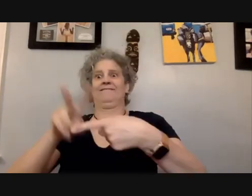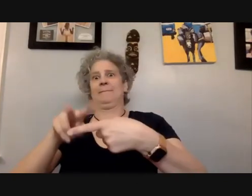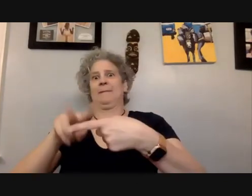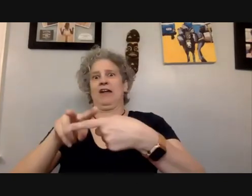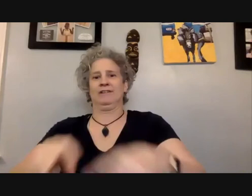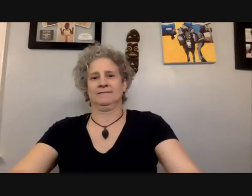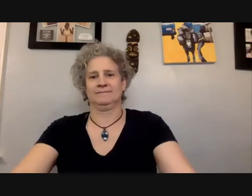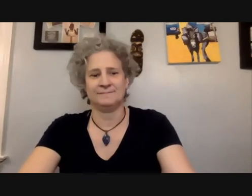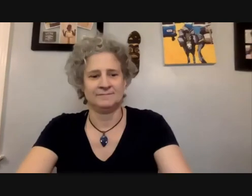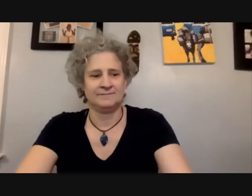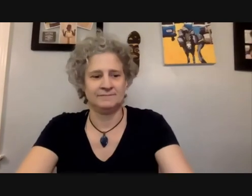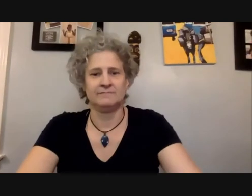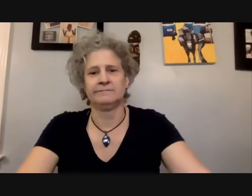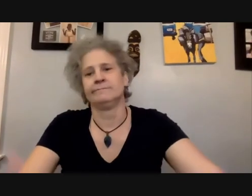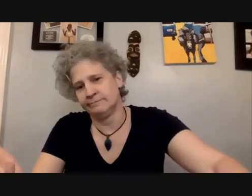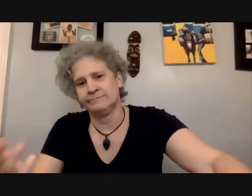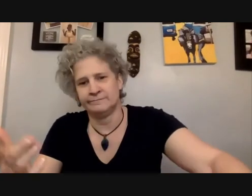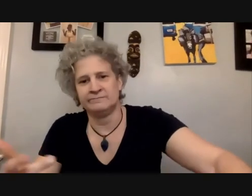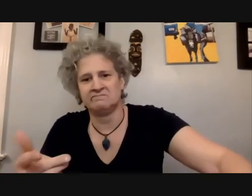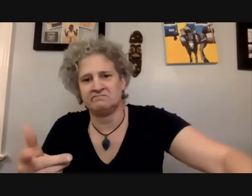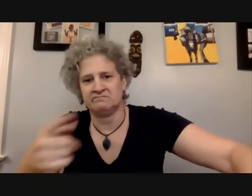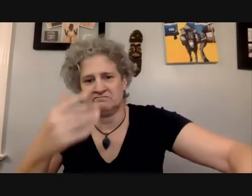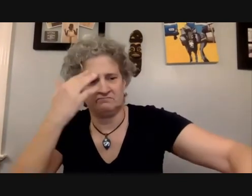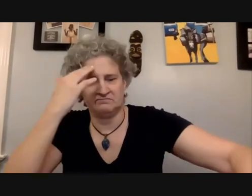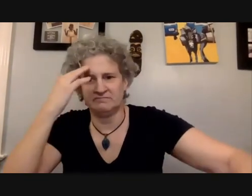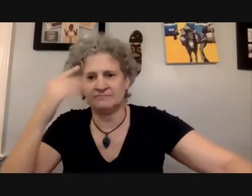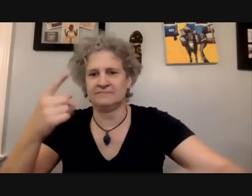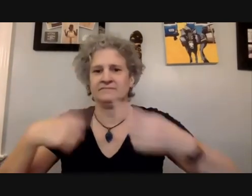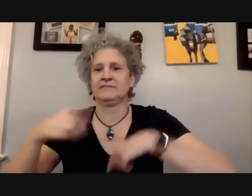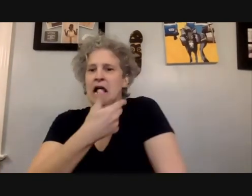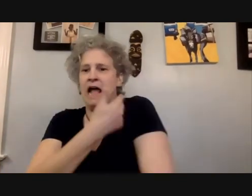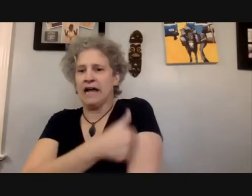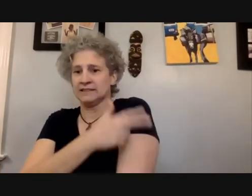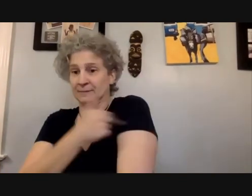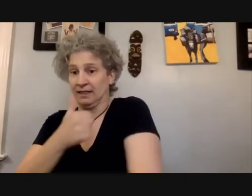All right. The fun part, the vocabulary.